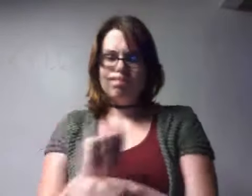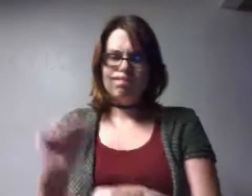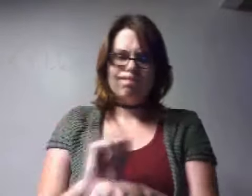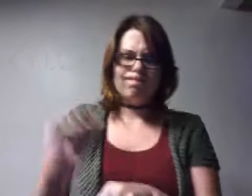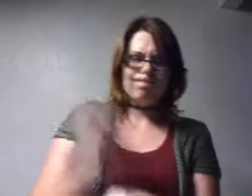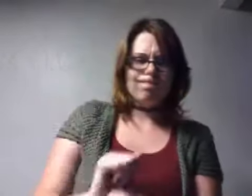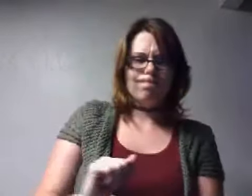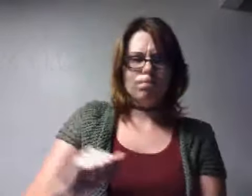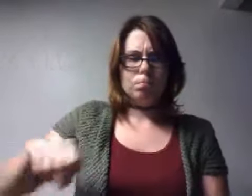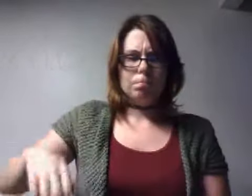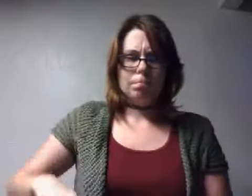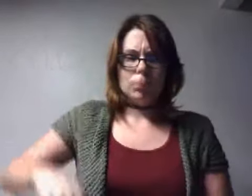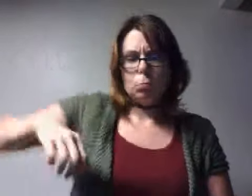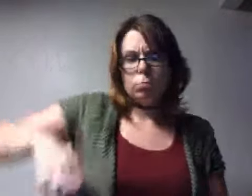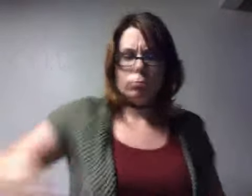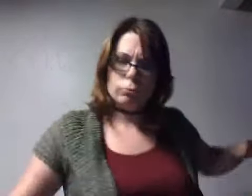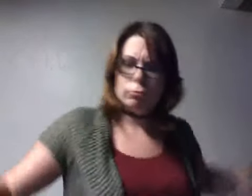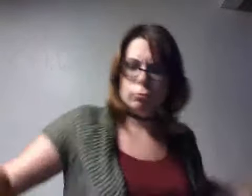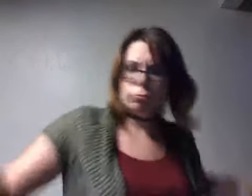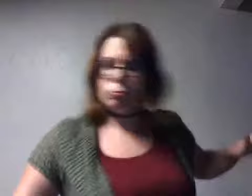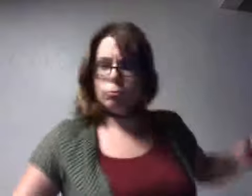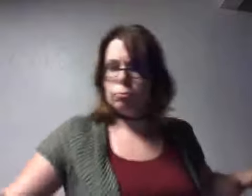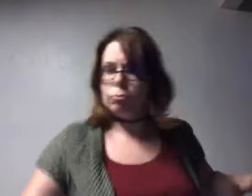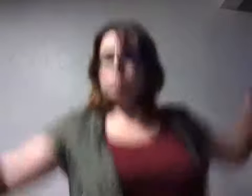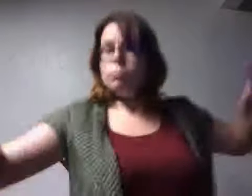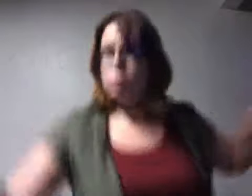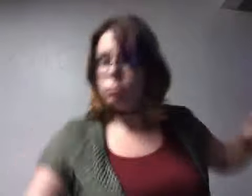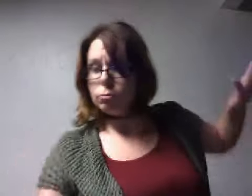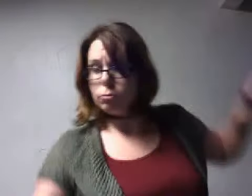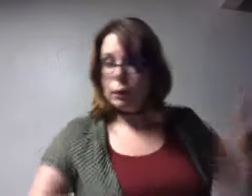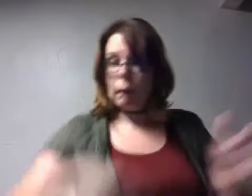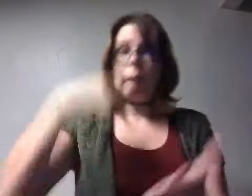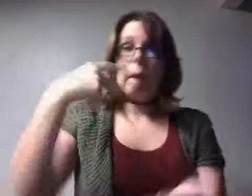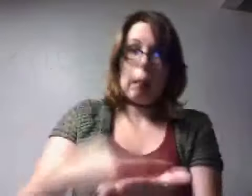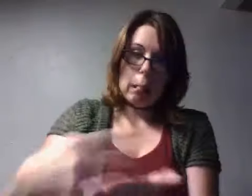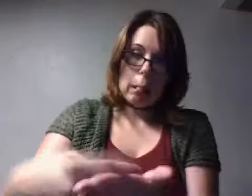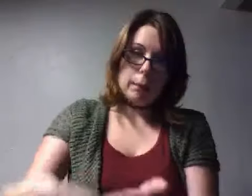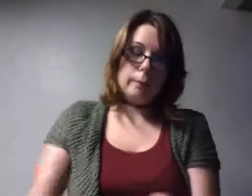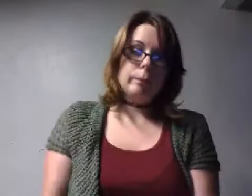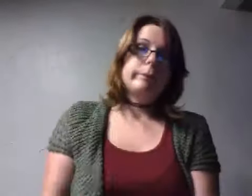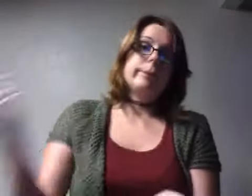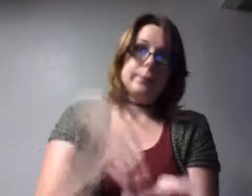that's that skateboarding lifestyle, that skateboarding culture that many people don't see. It's the behind-the-scenes look at what goes on in